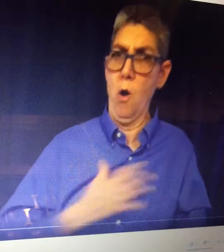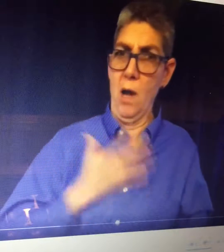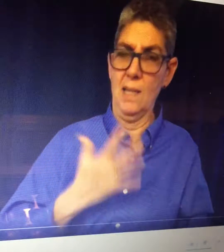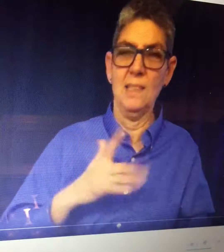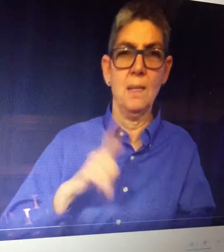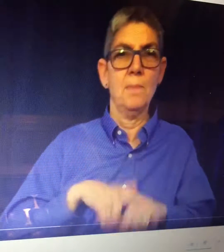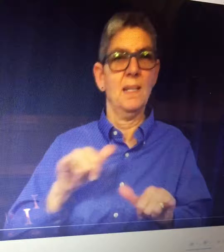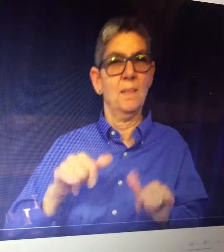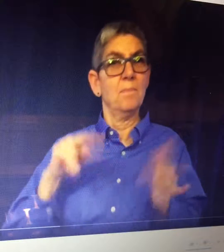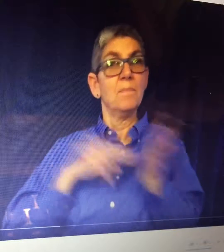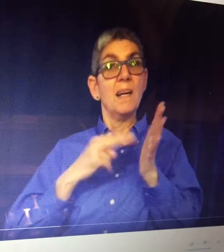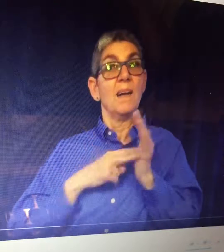spread.